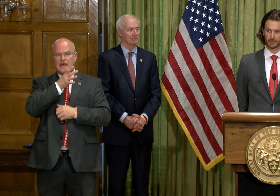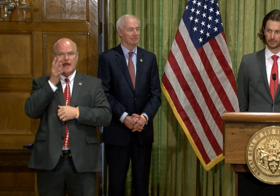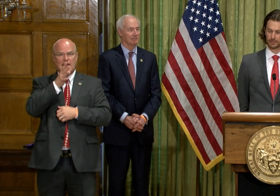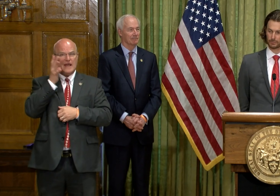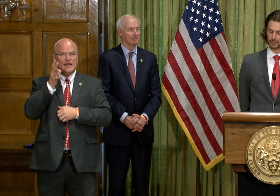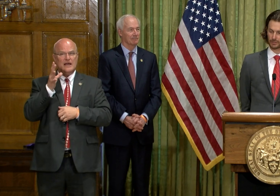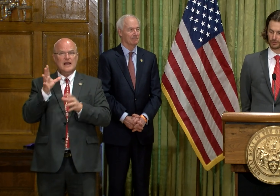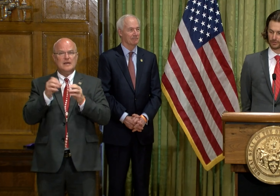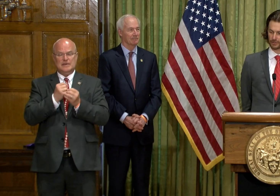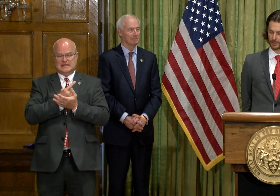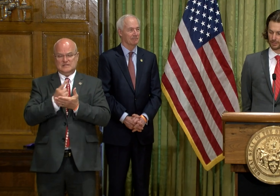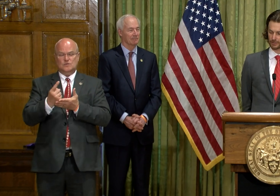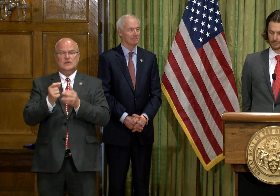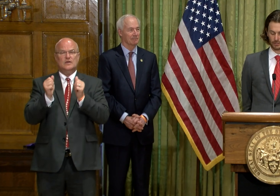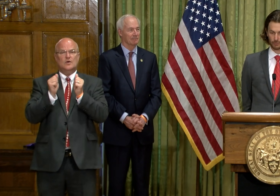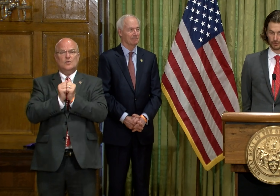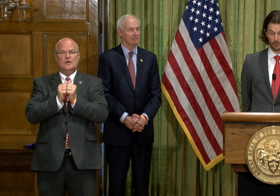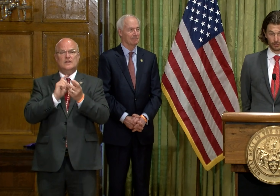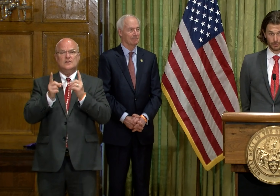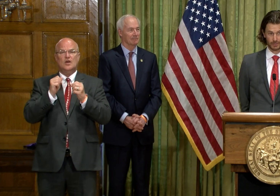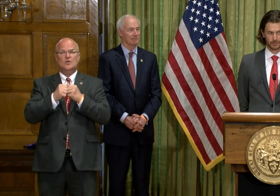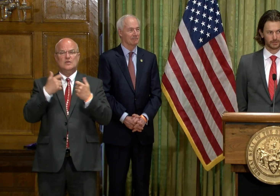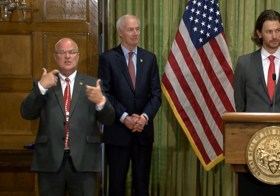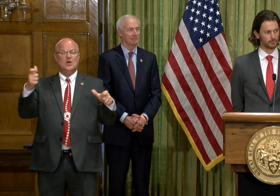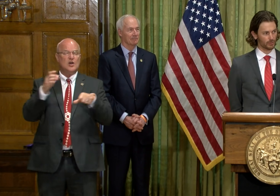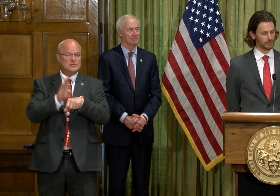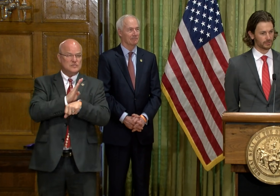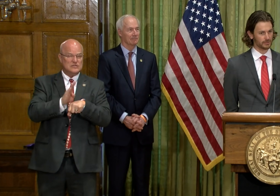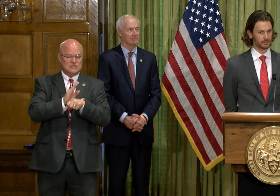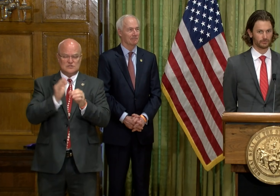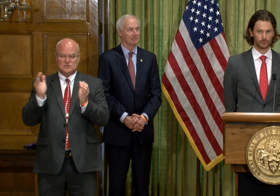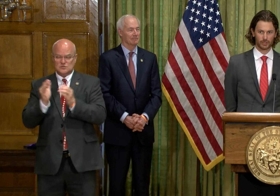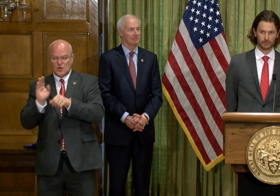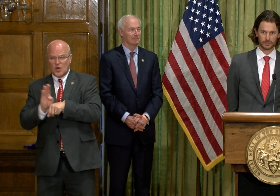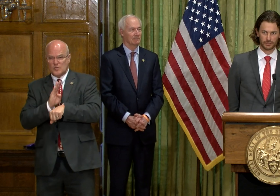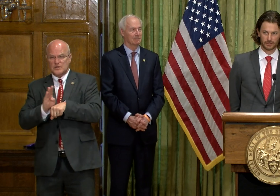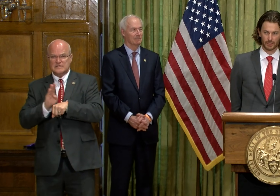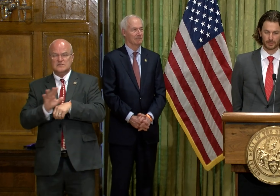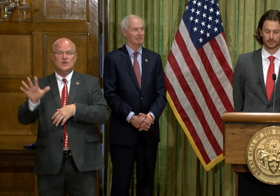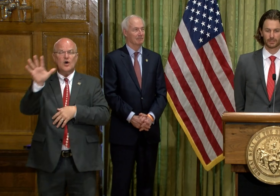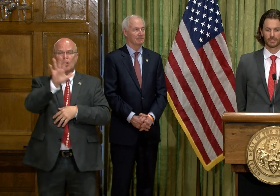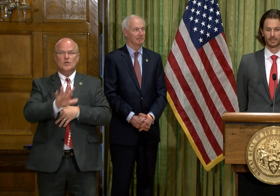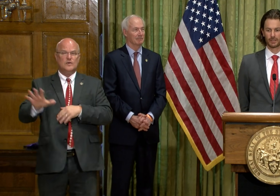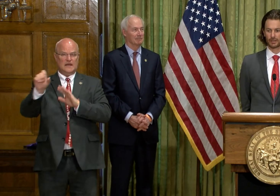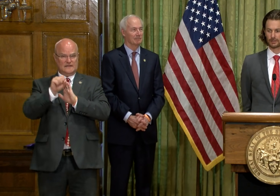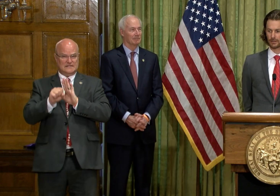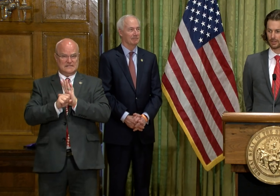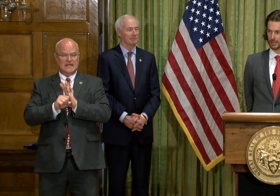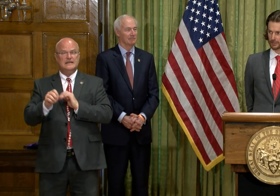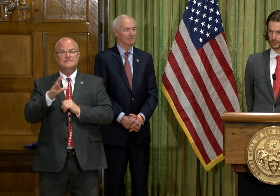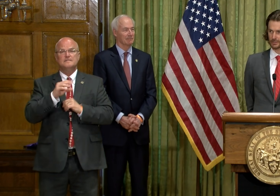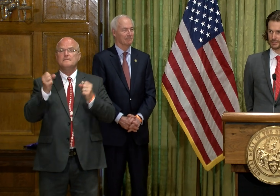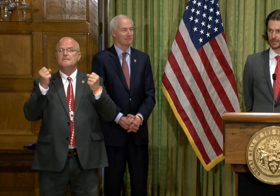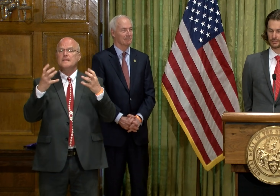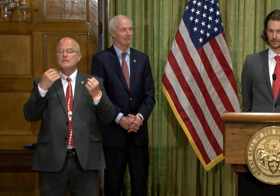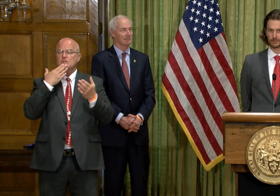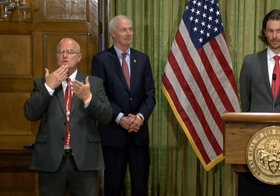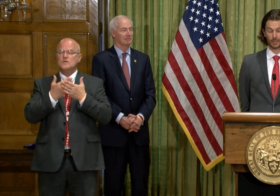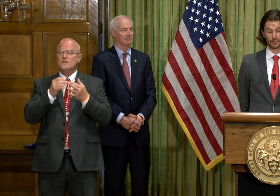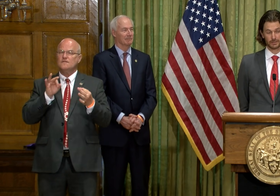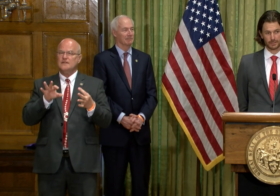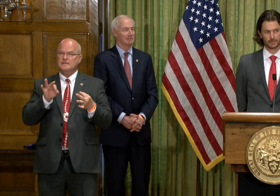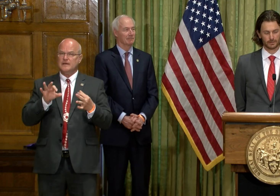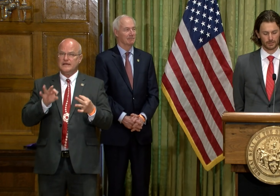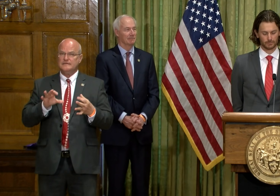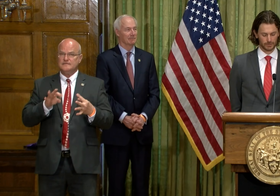Committee this week, with talking with large businesses, small businesses from right across the state, and a lot of good insights and